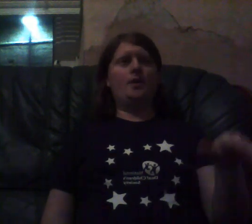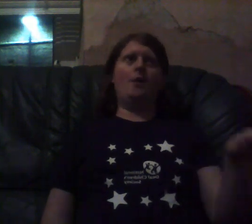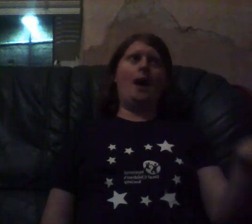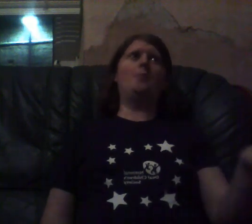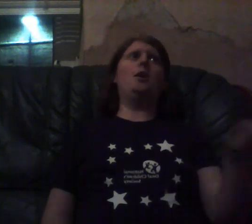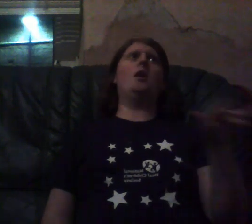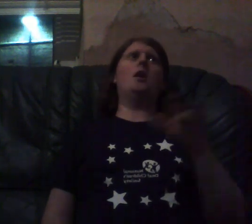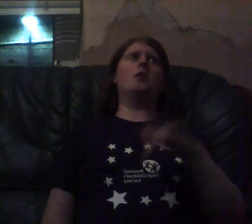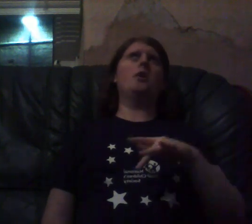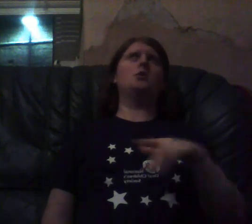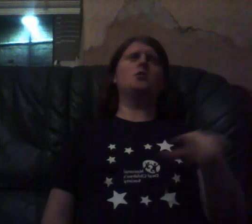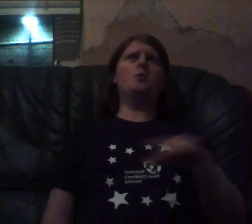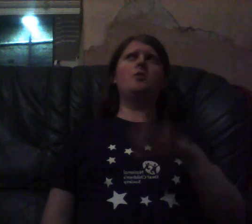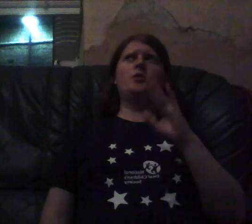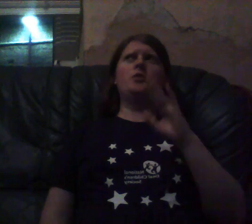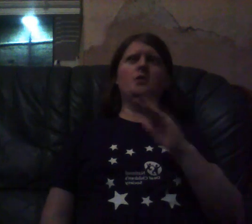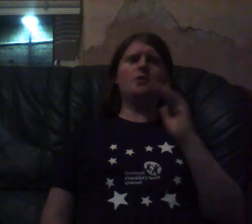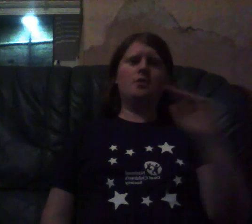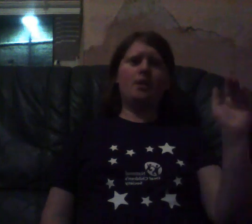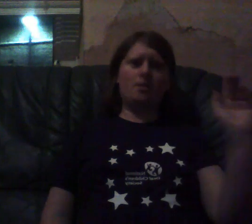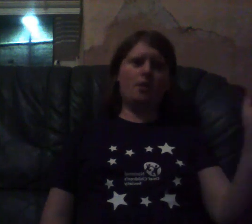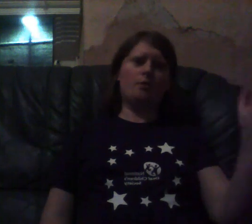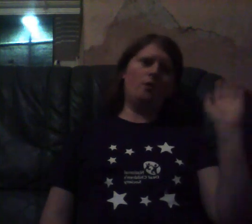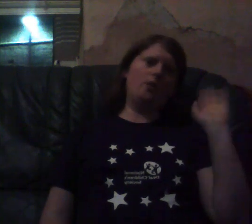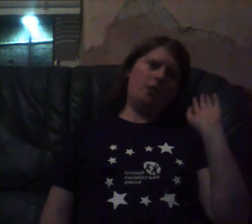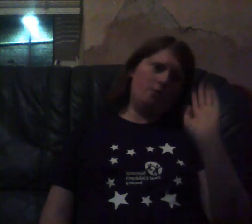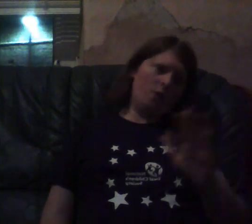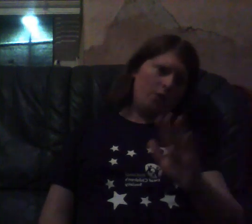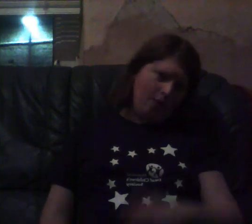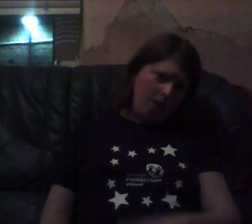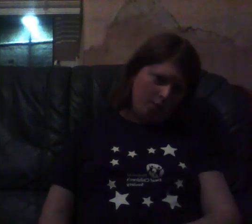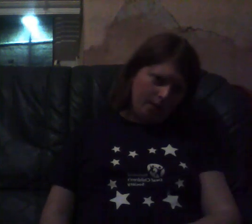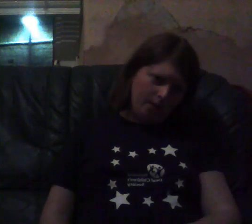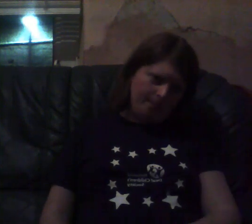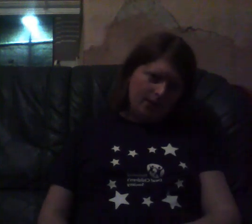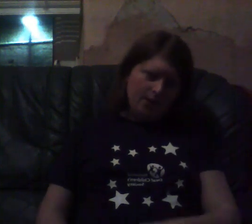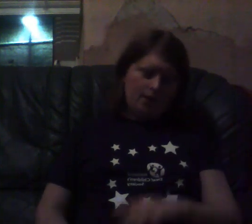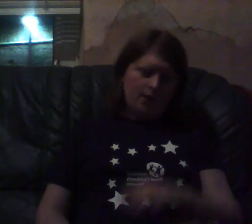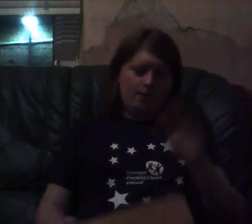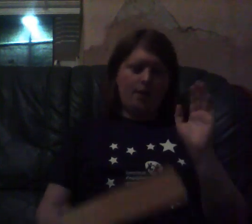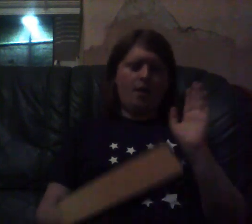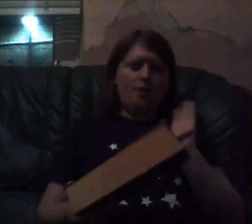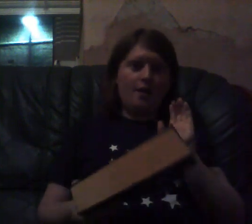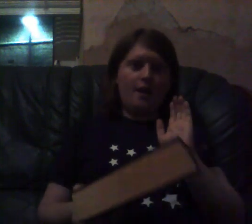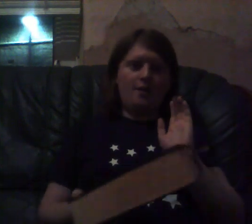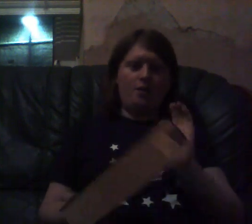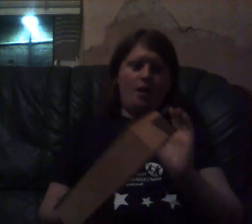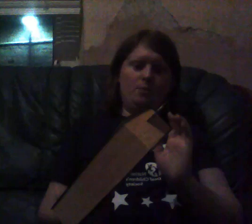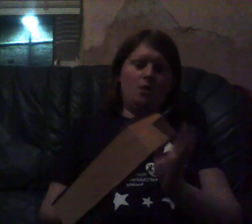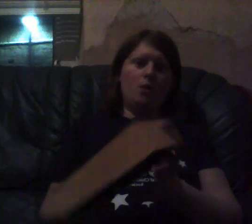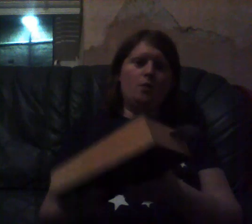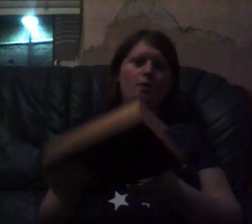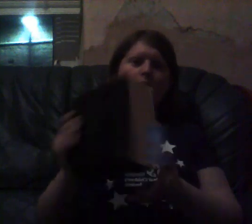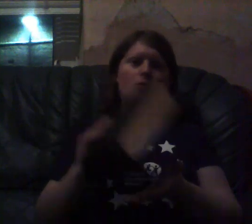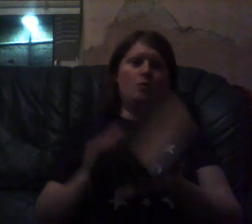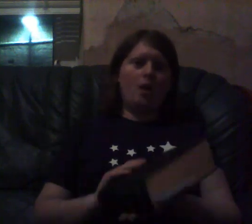app. Otherwise, for some reason, it doesn't detect the microphone and doesn't record the sound properly. But I have done that this time, so hopefully it will work.